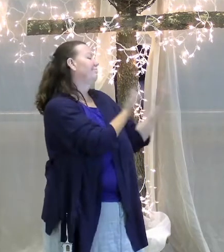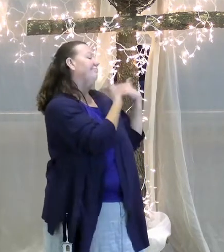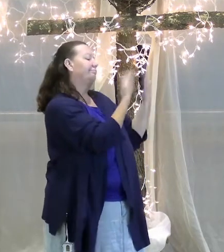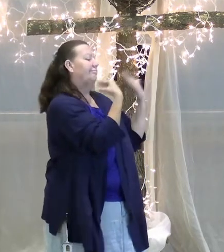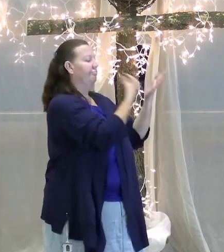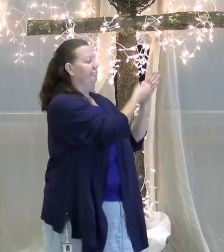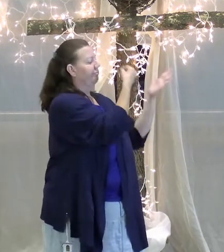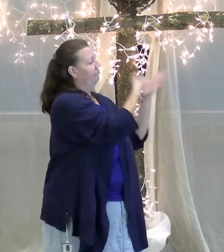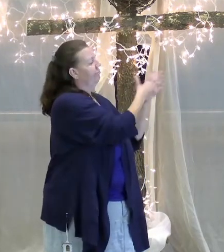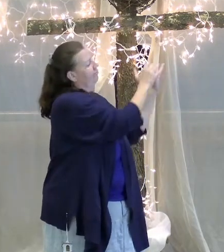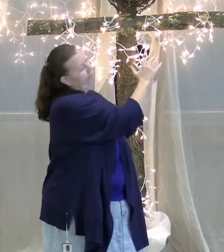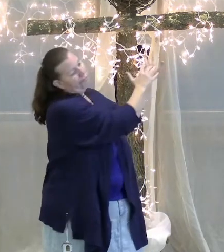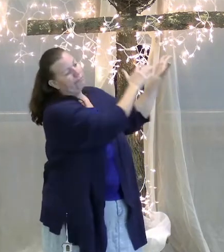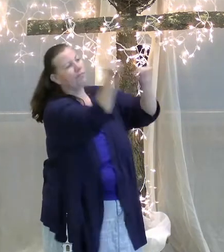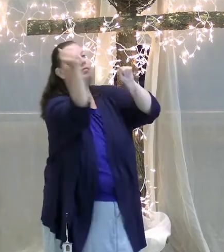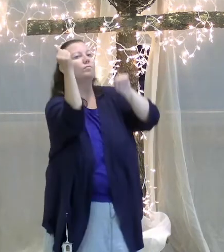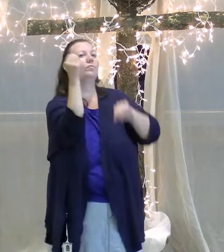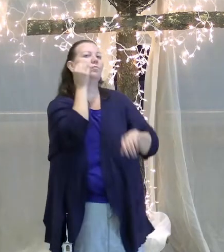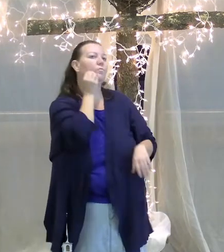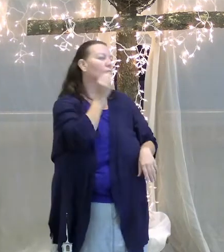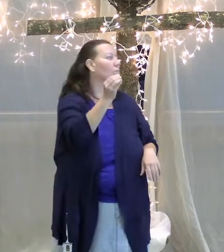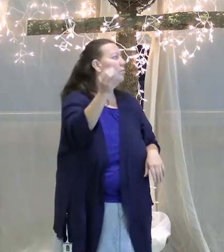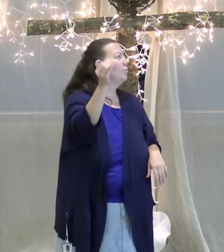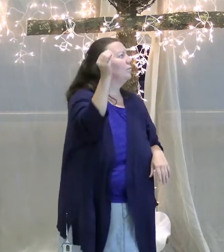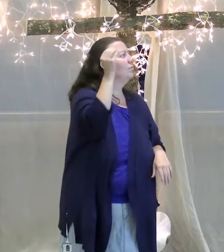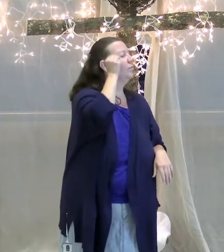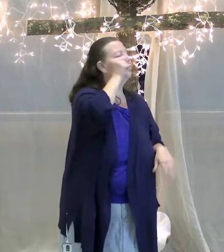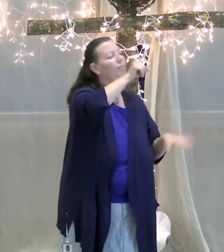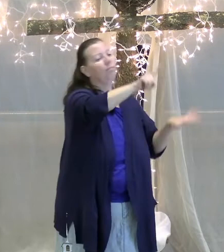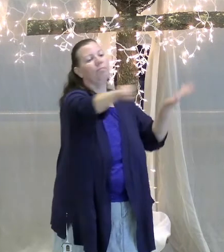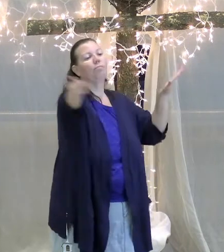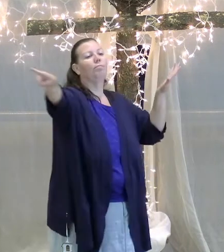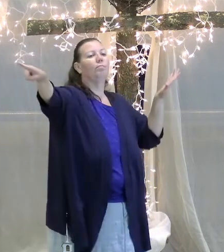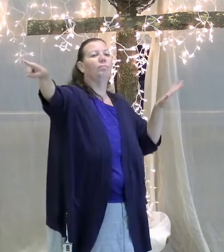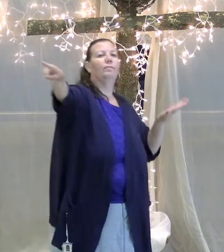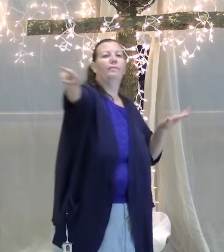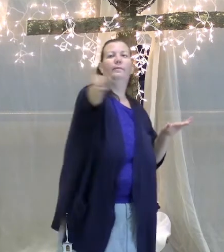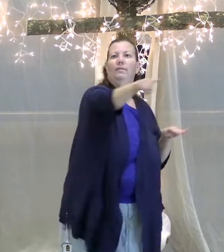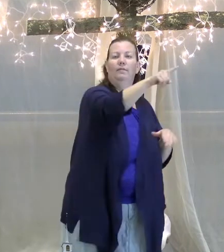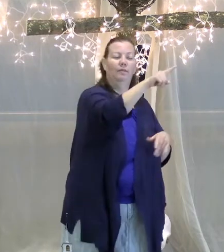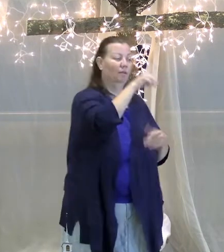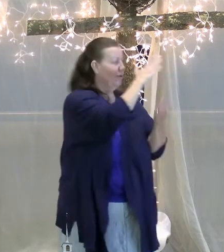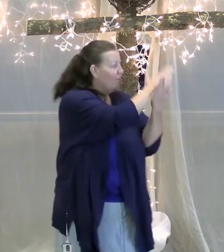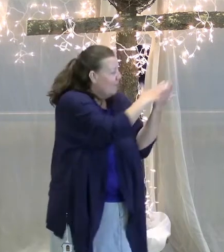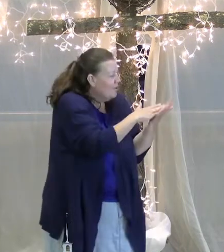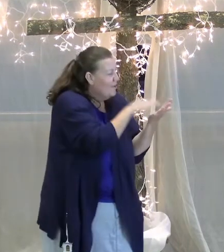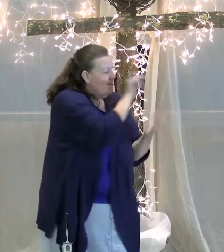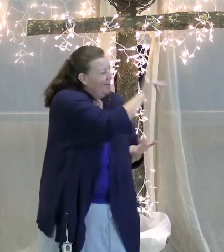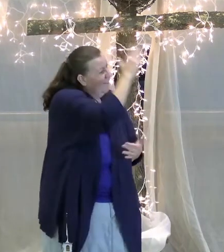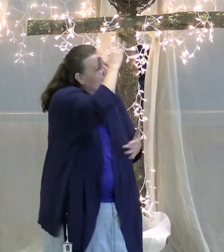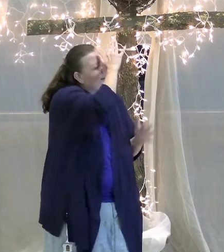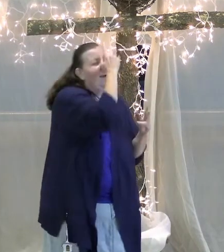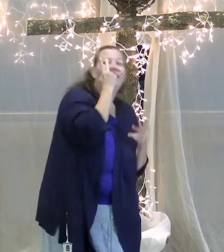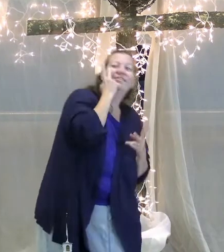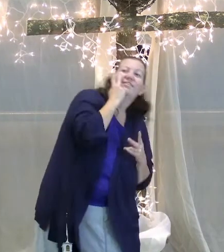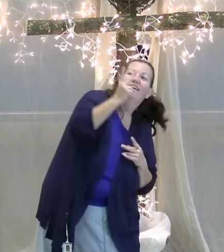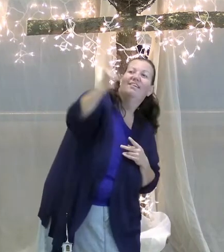And the prodigal son who ran, leaving his home behind, the part where the father